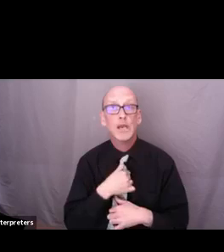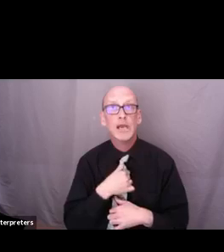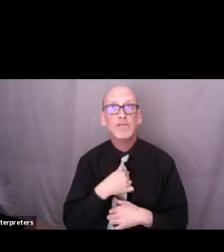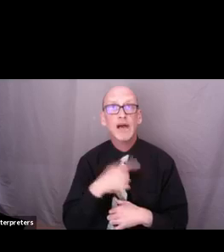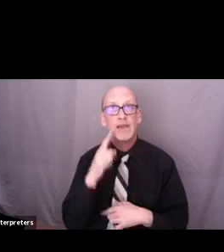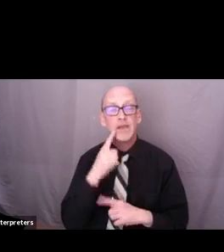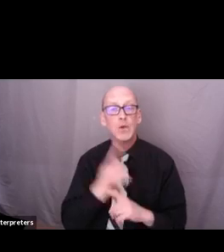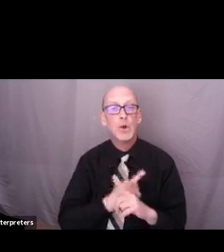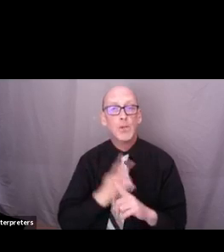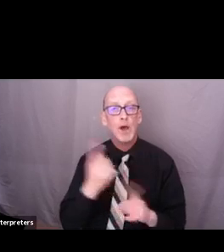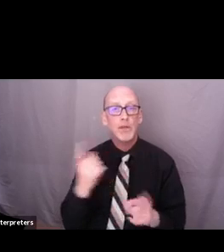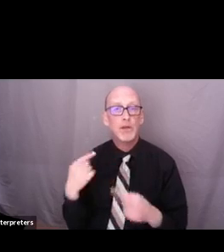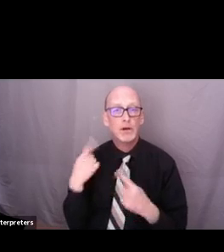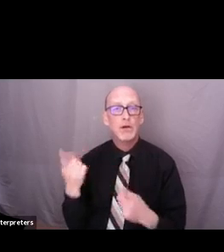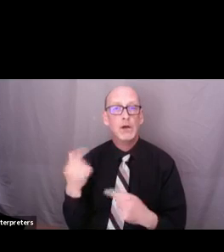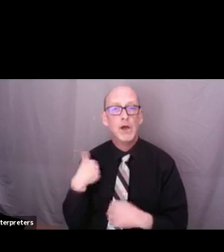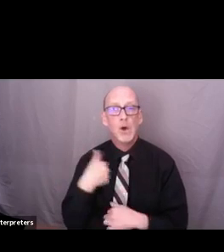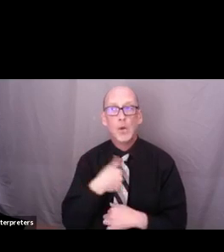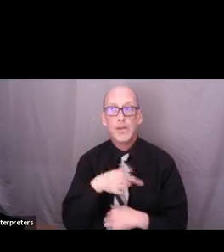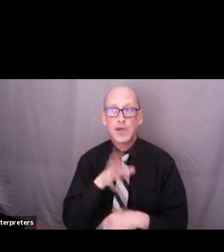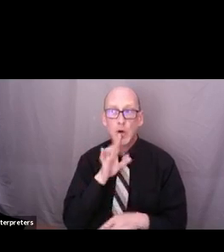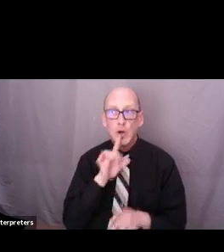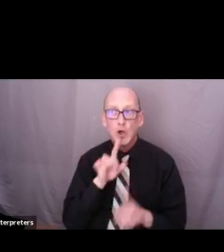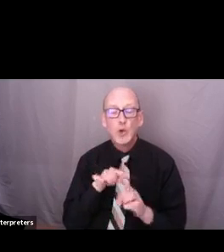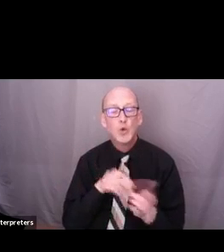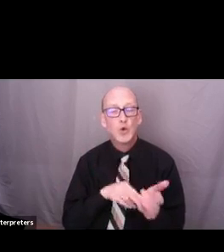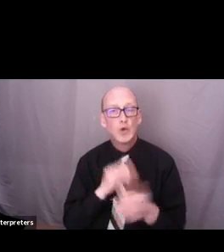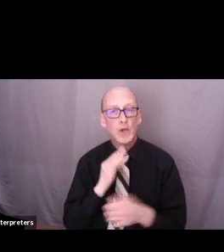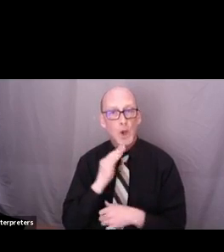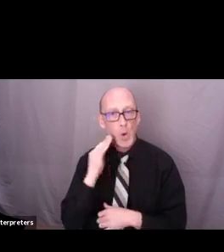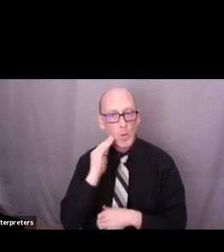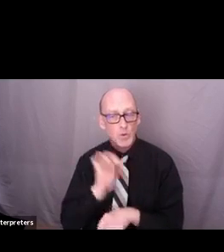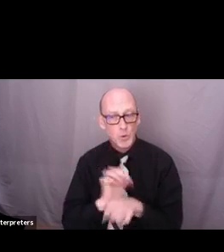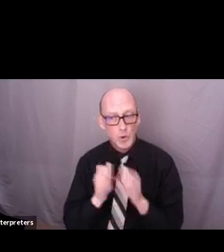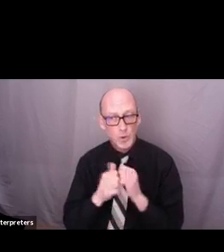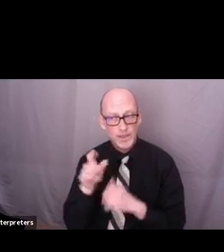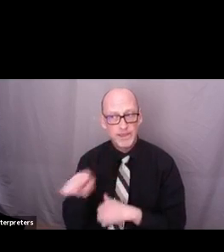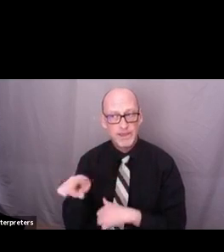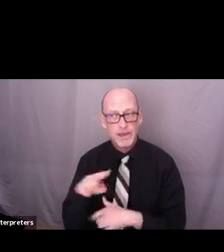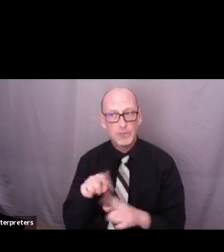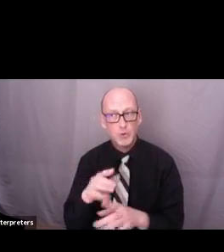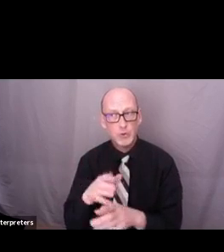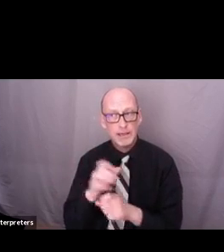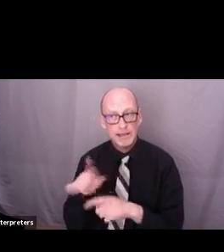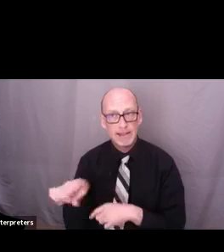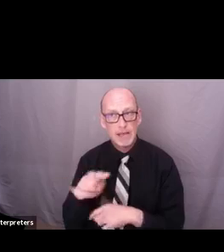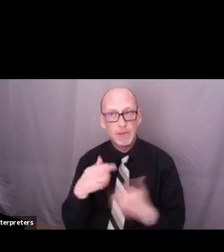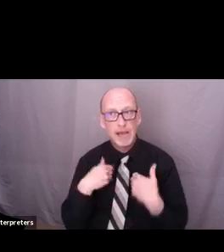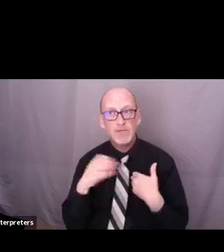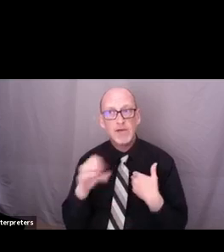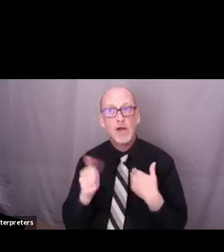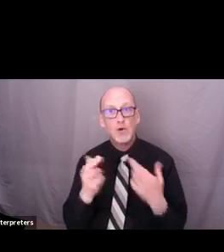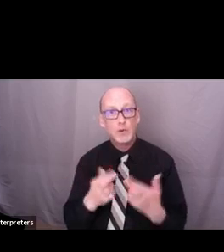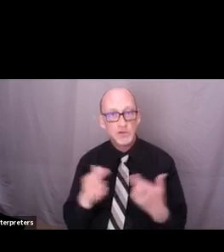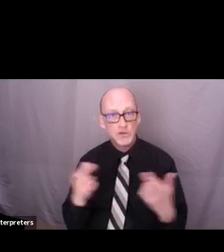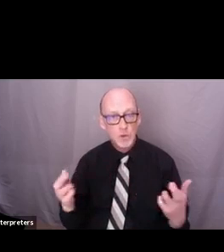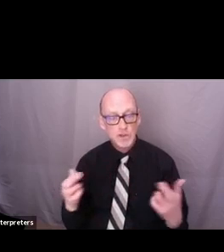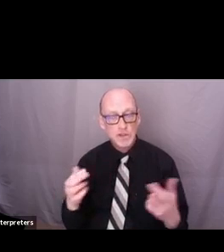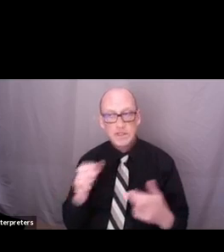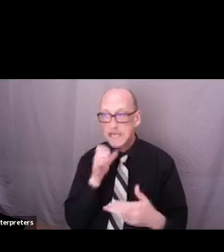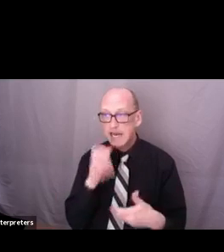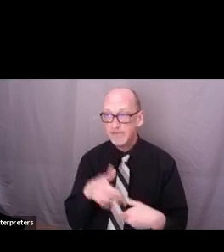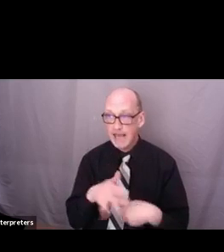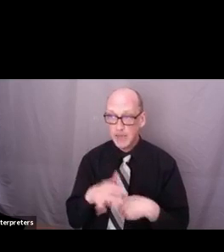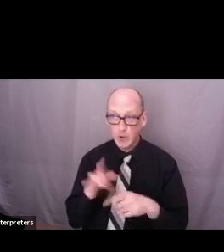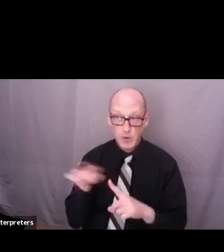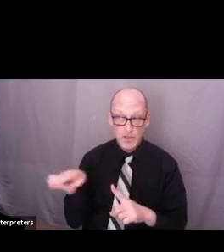month we've been concerned with nursing homes. We've been working with them to get them to have all the resources that weren't available to